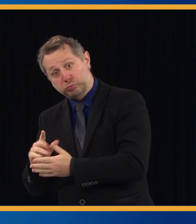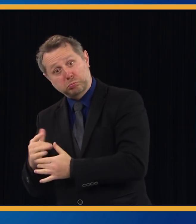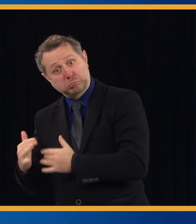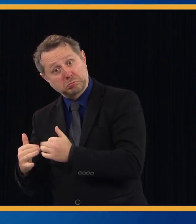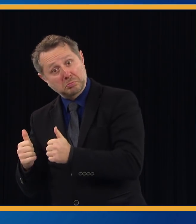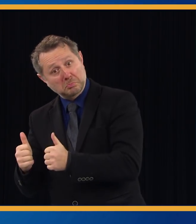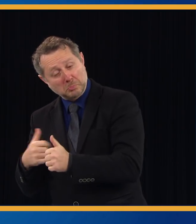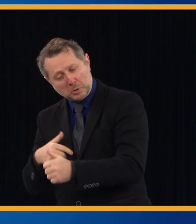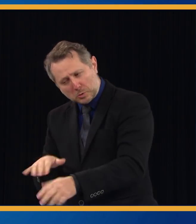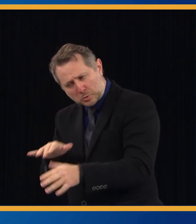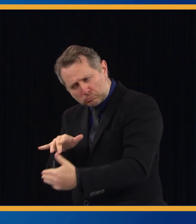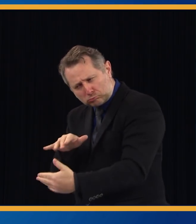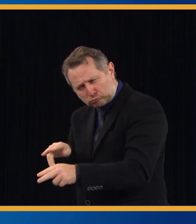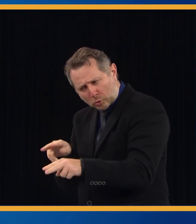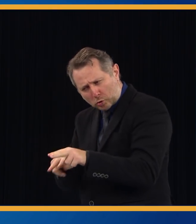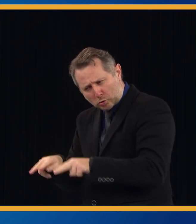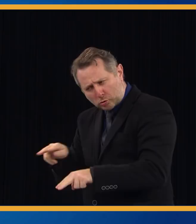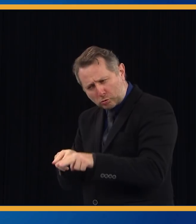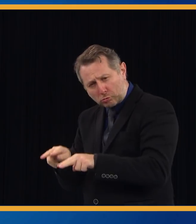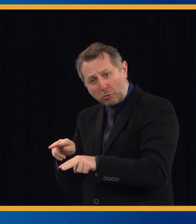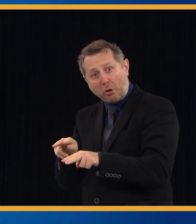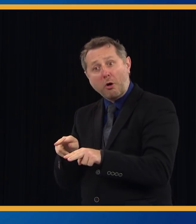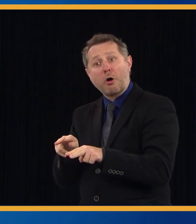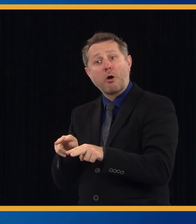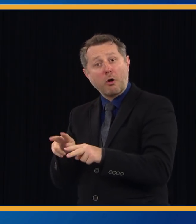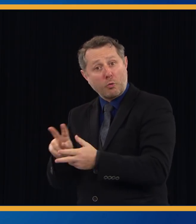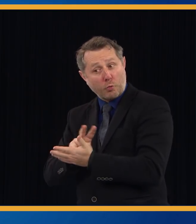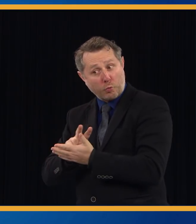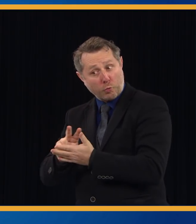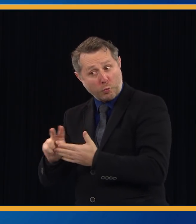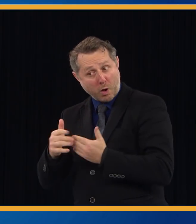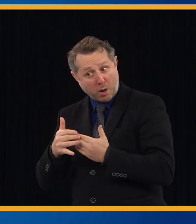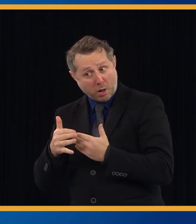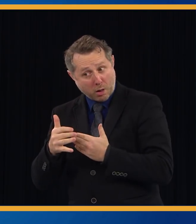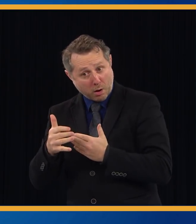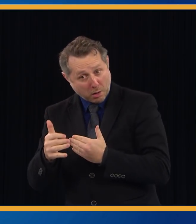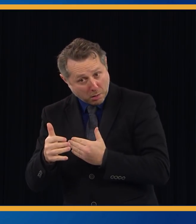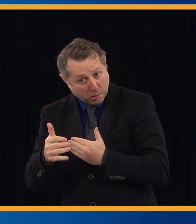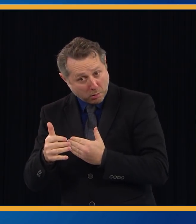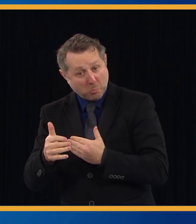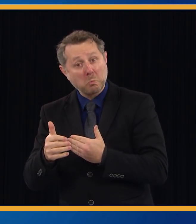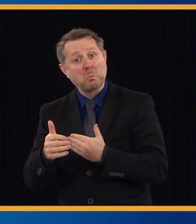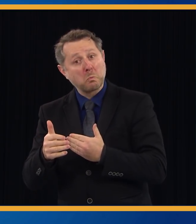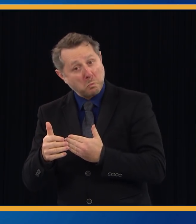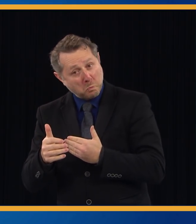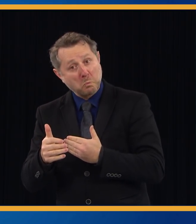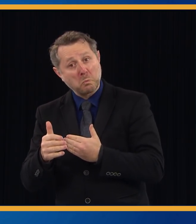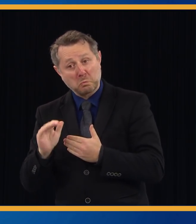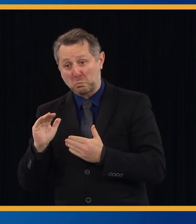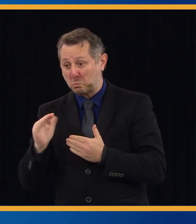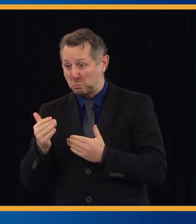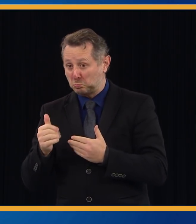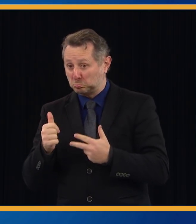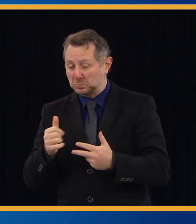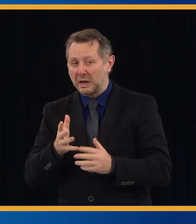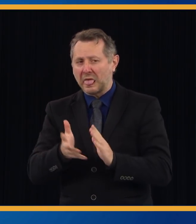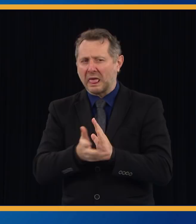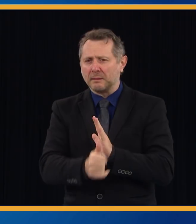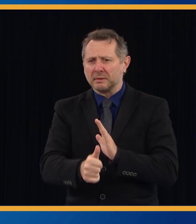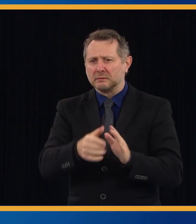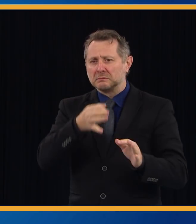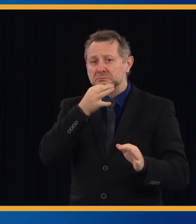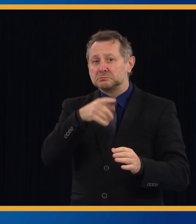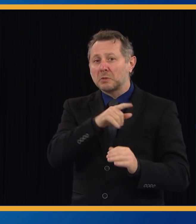monitor. 2 weeks, that's, according to the experts, the incubation period